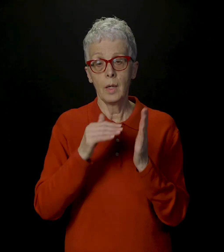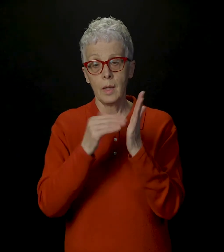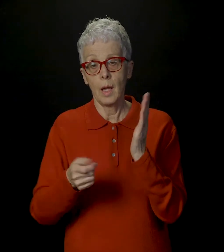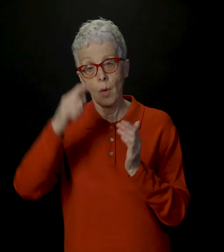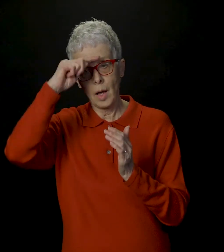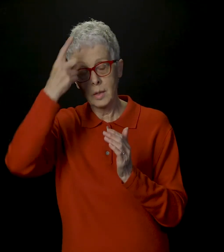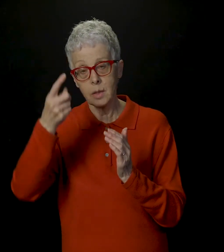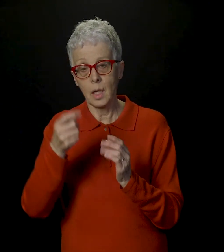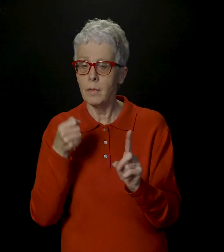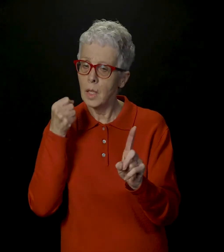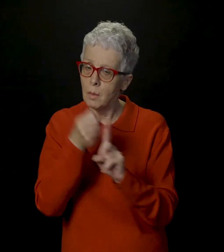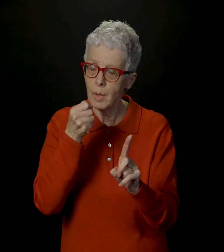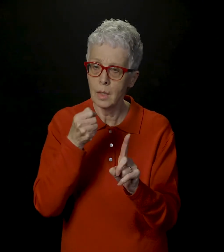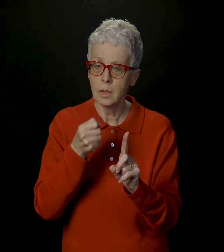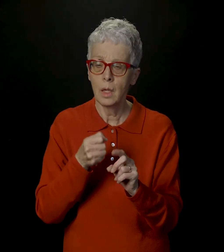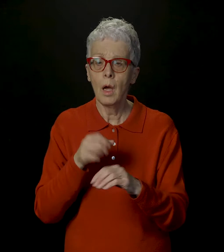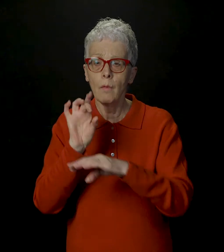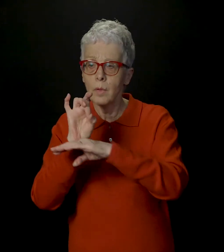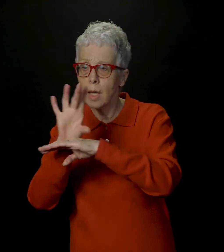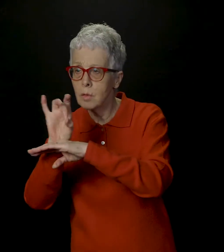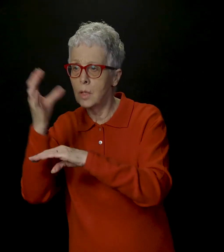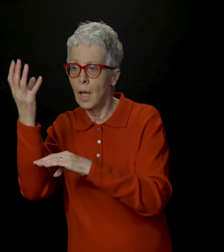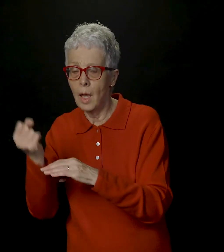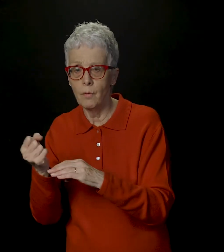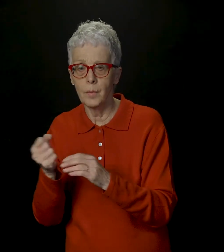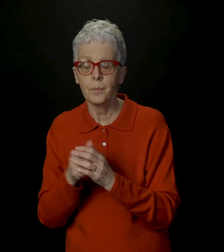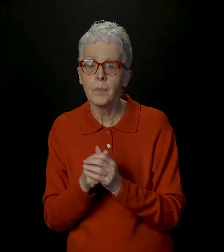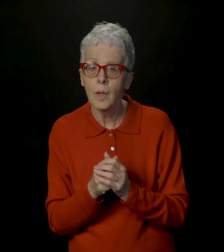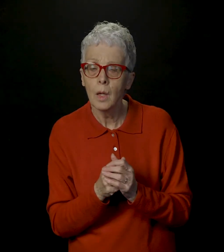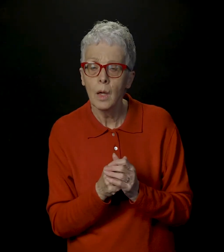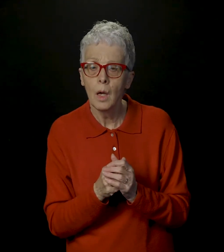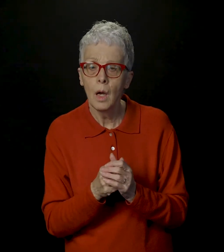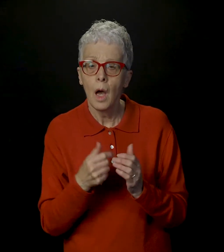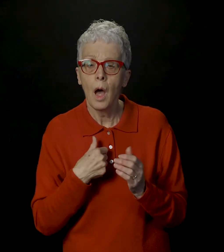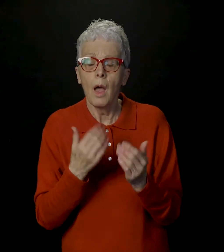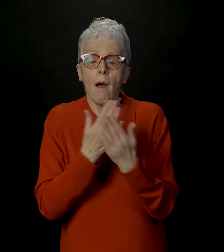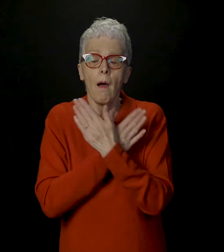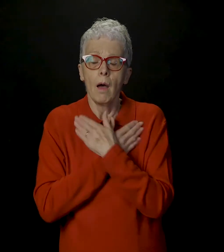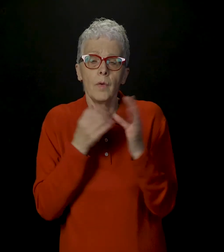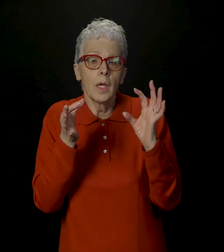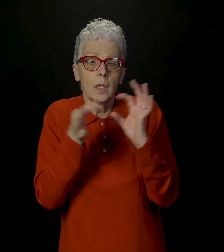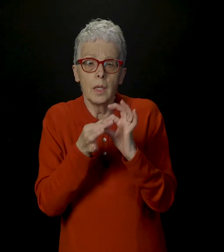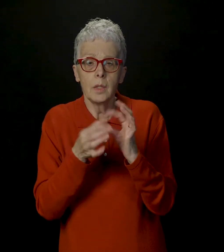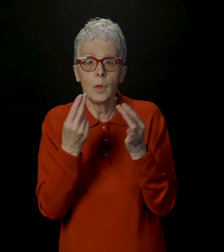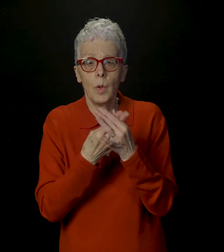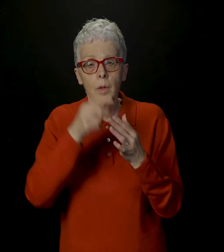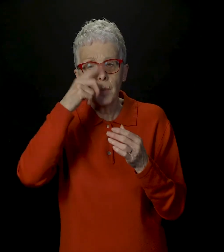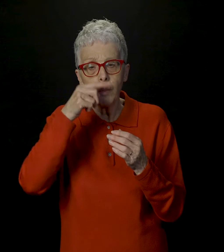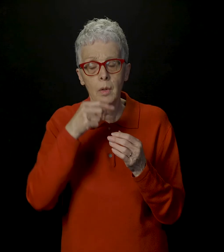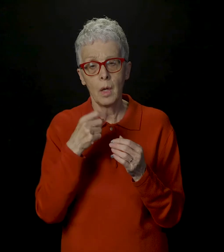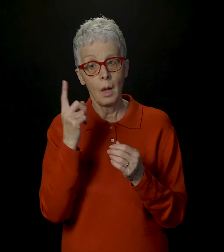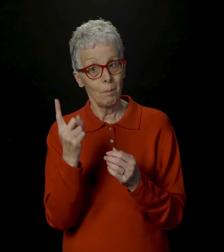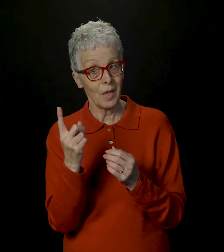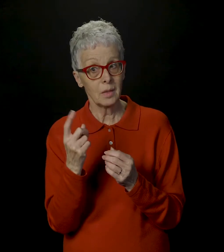Impact and the need That the coach is meeting I'm a people person Lee I love connecting And engaging With people But the idea of